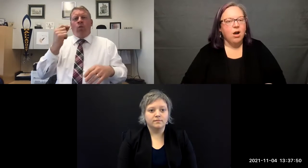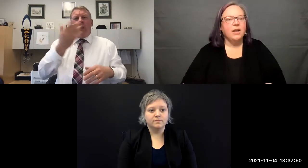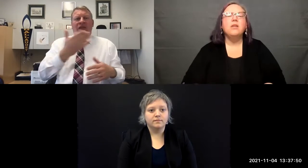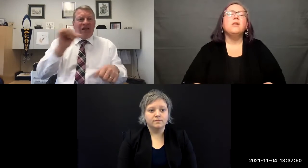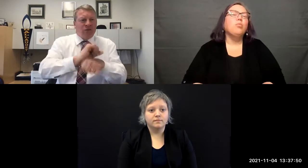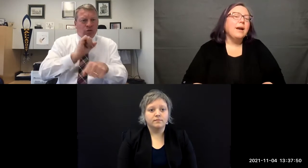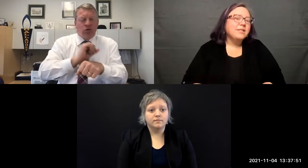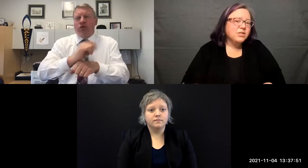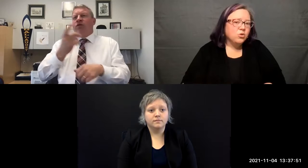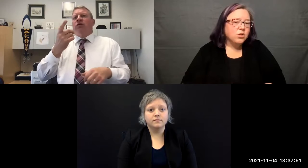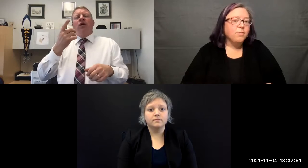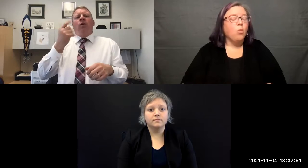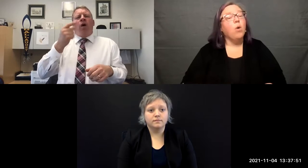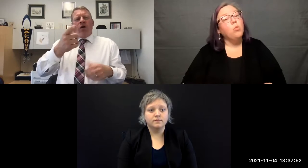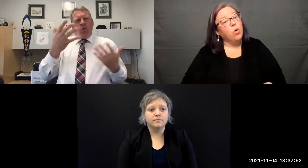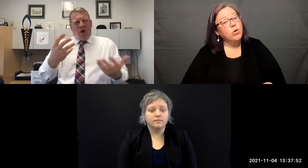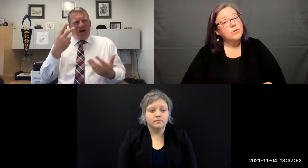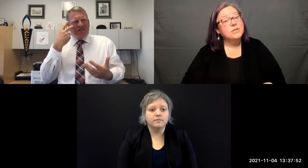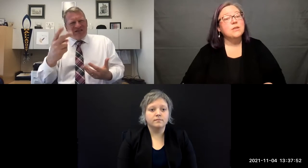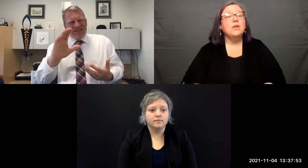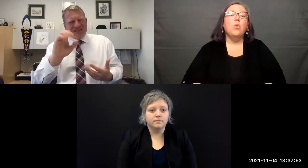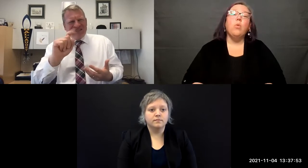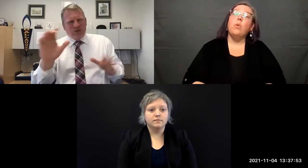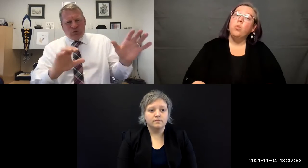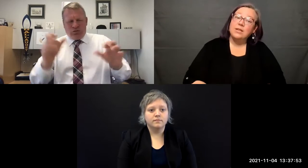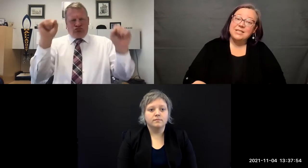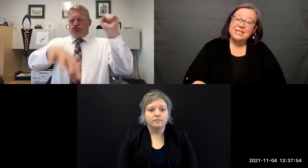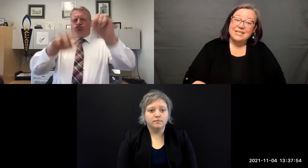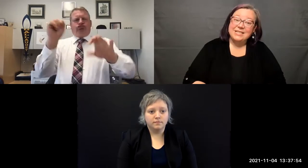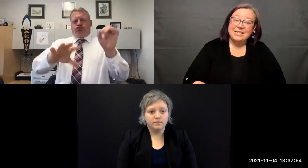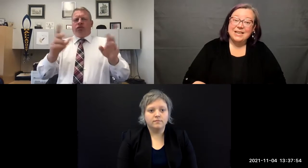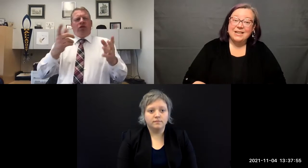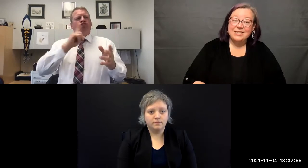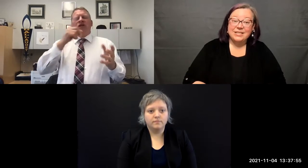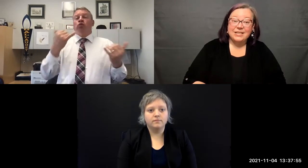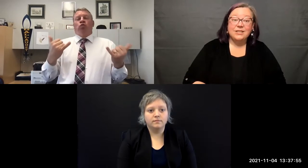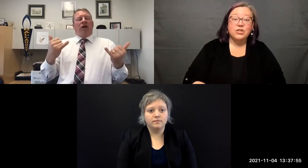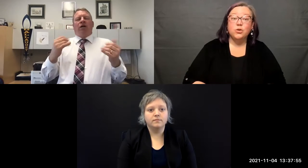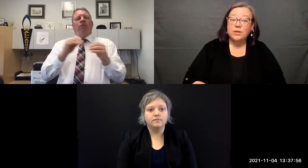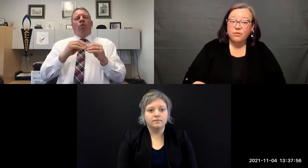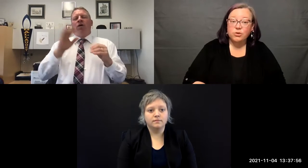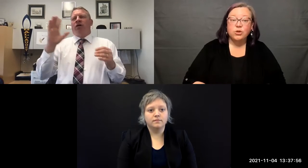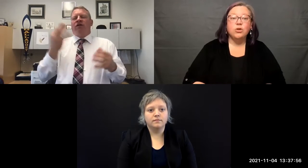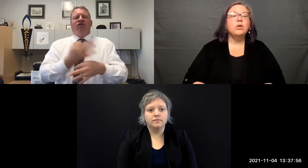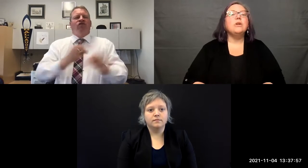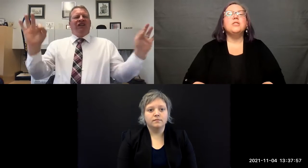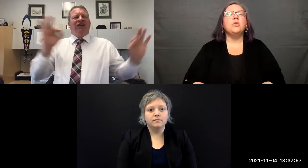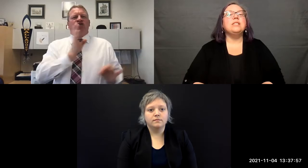on, brainstorm what works, what we want to see CEASD do in the future. So